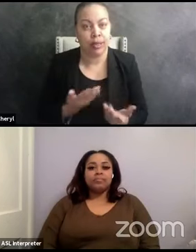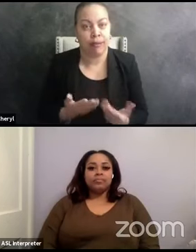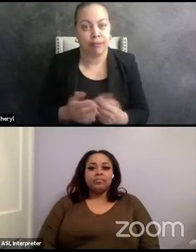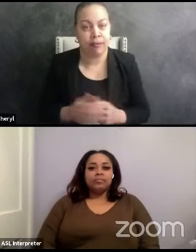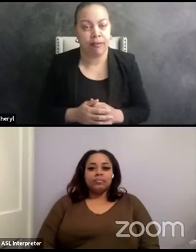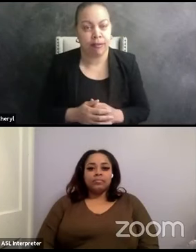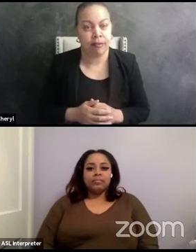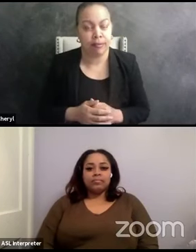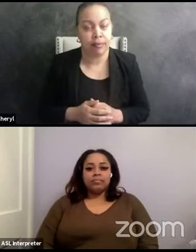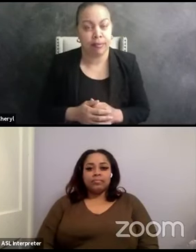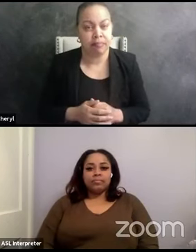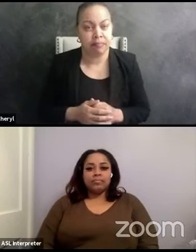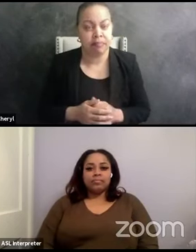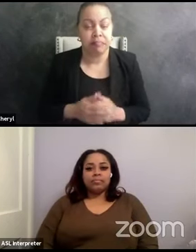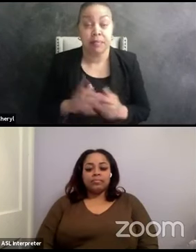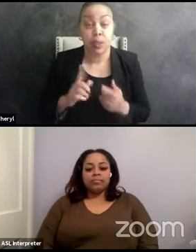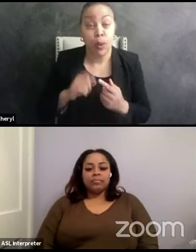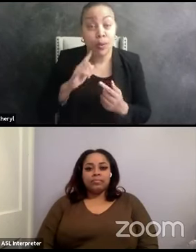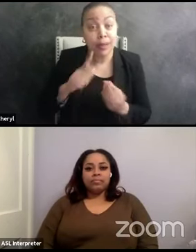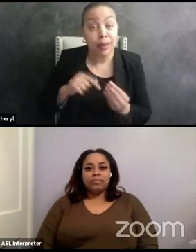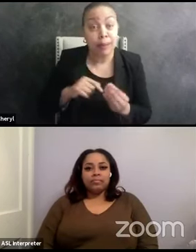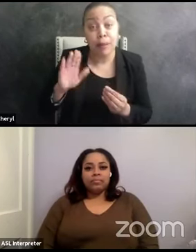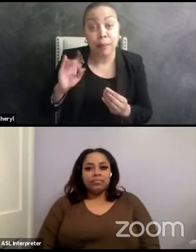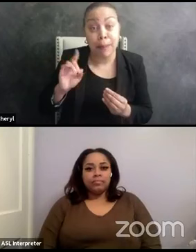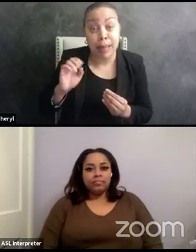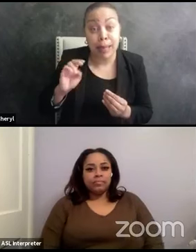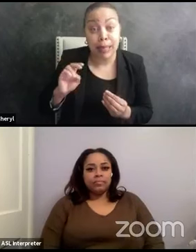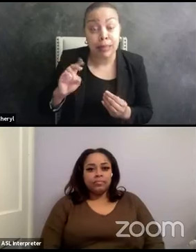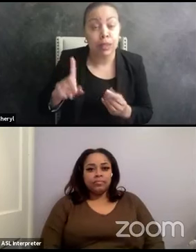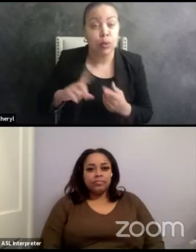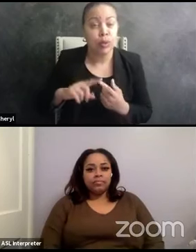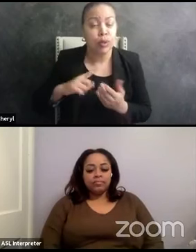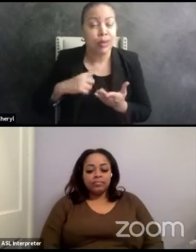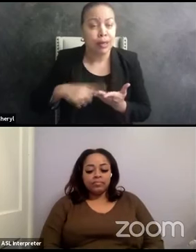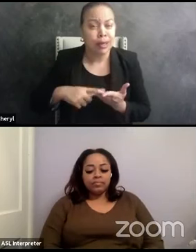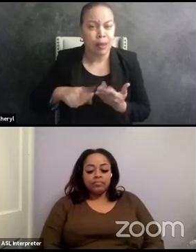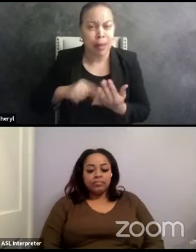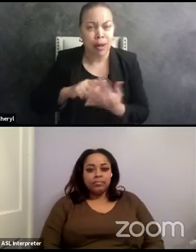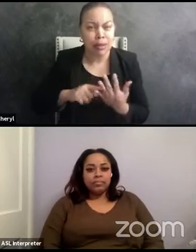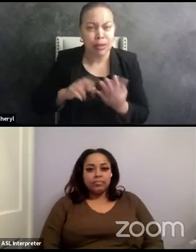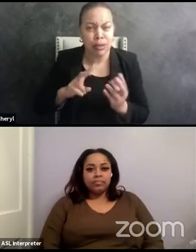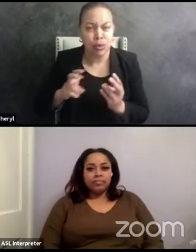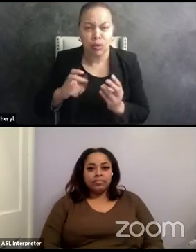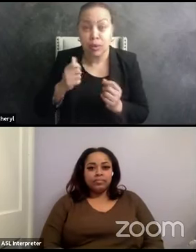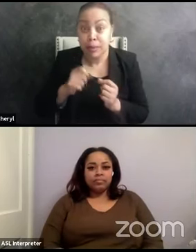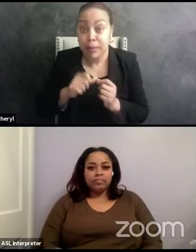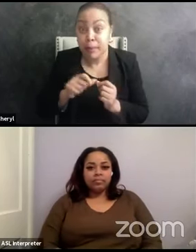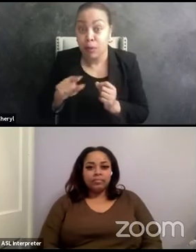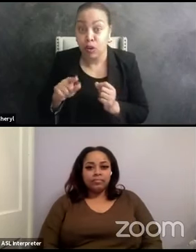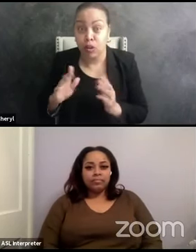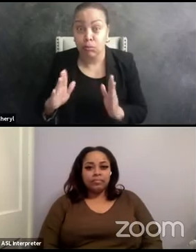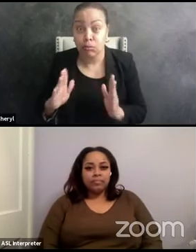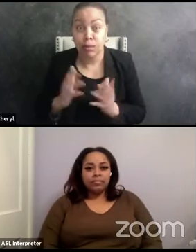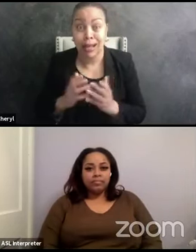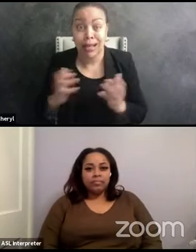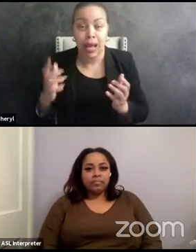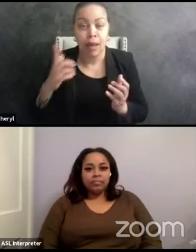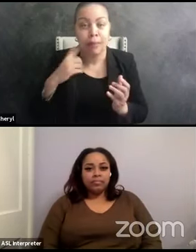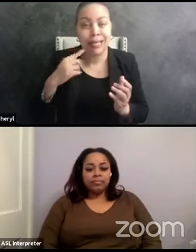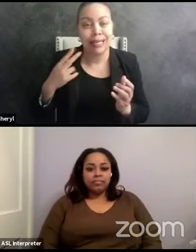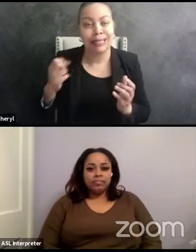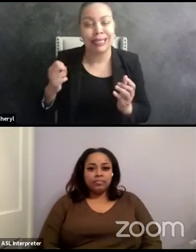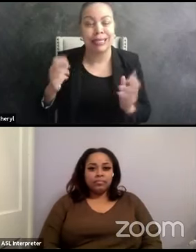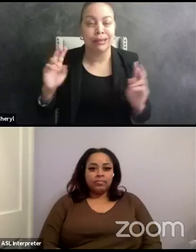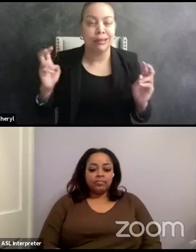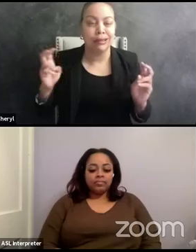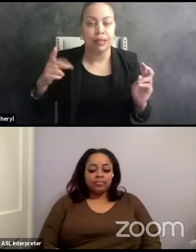so even looking at the history of Biden, looking around busing, look at how much room and breath he was given because he was a quote unquote